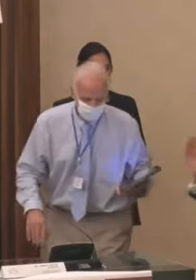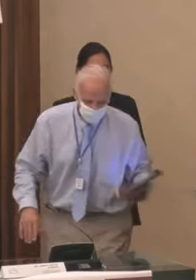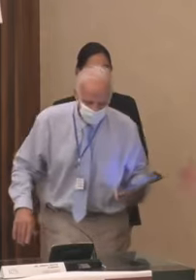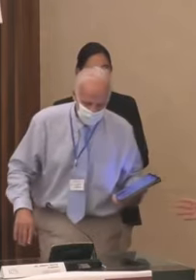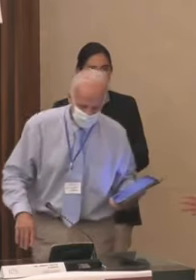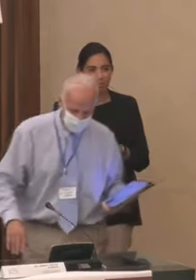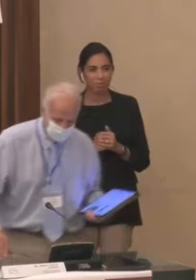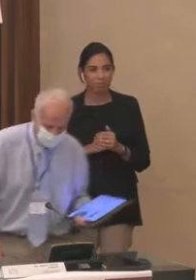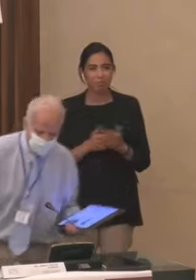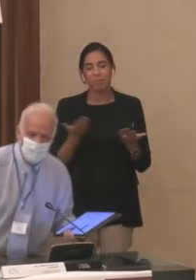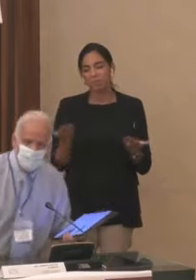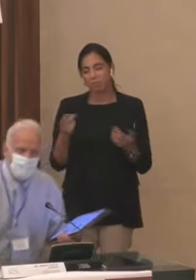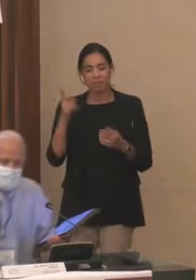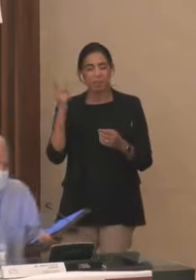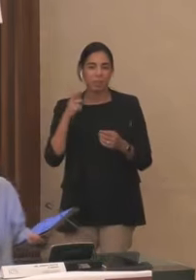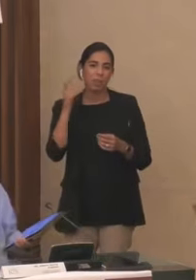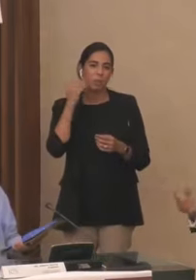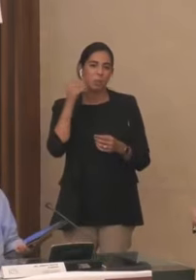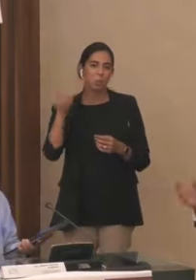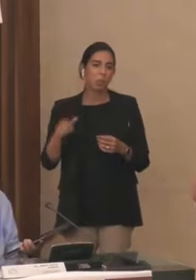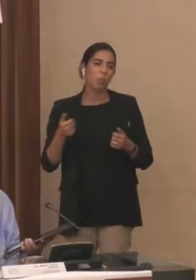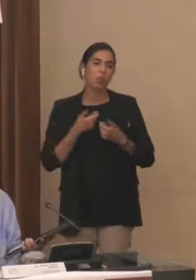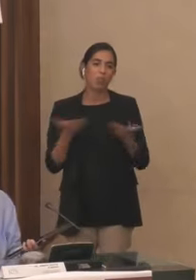Farid è un uomo di grande generosità. Pensate che una volta in una